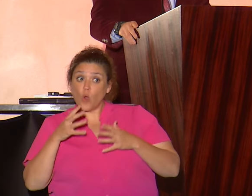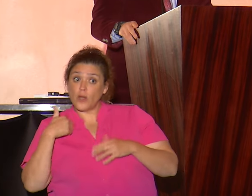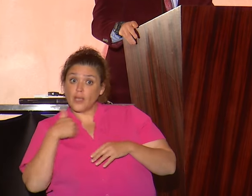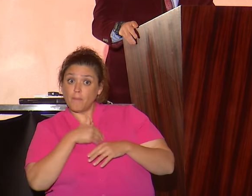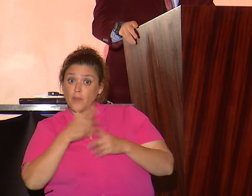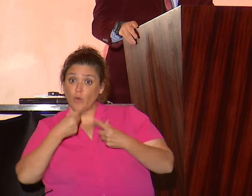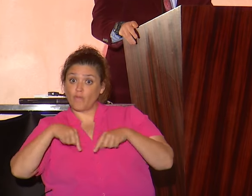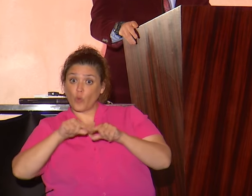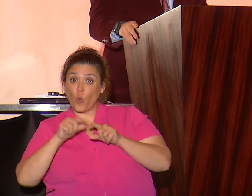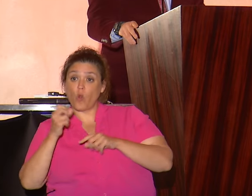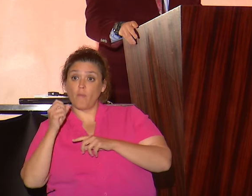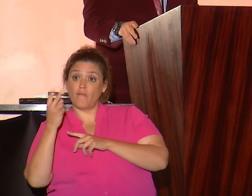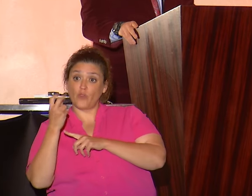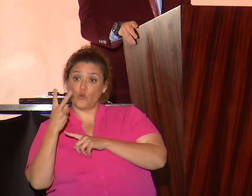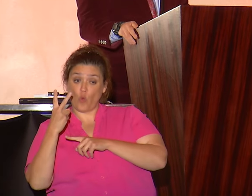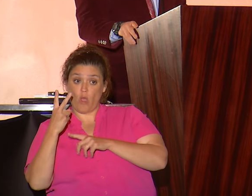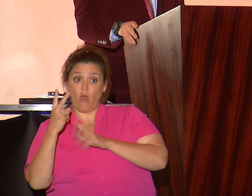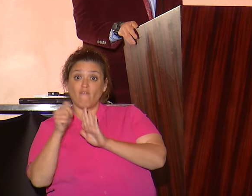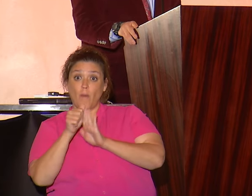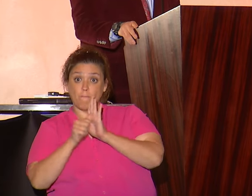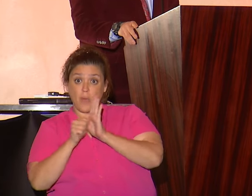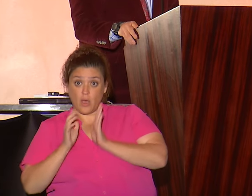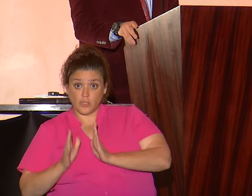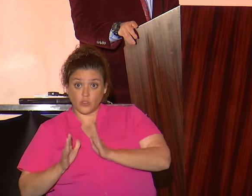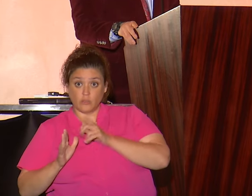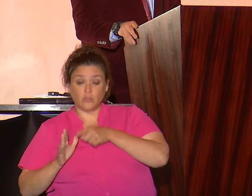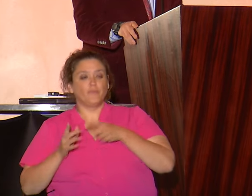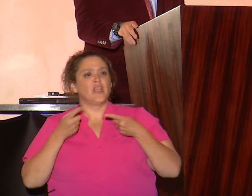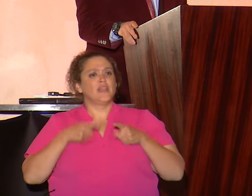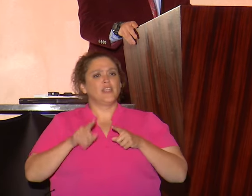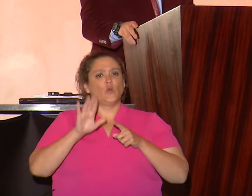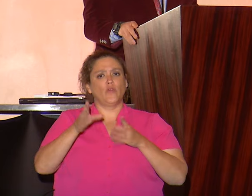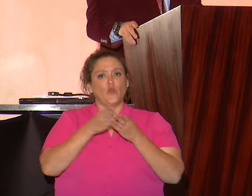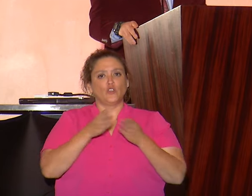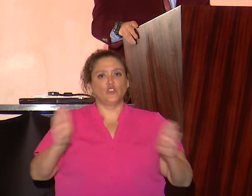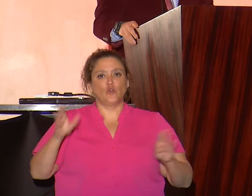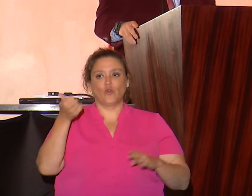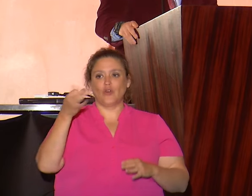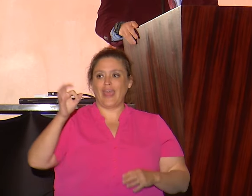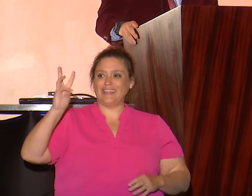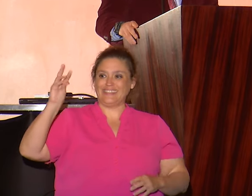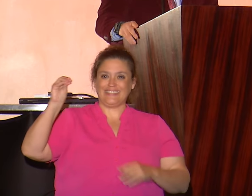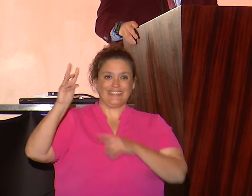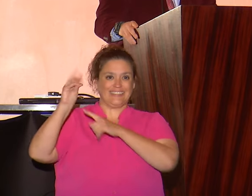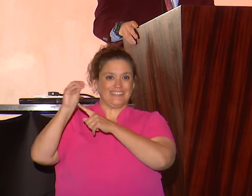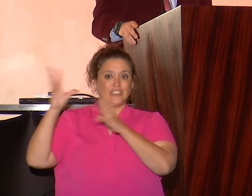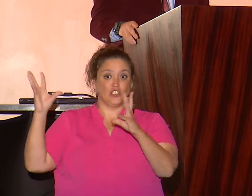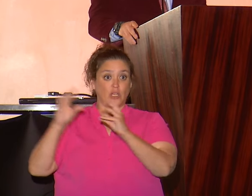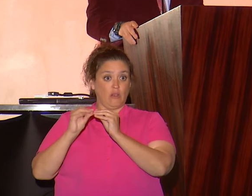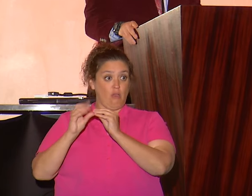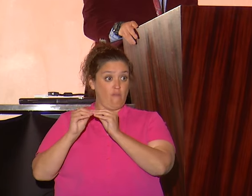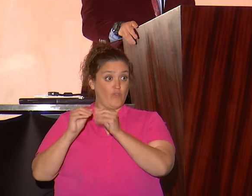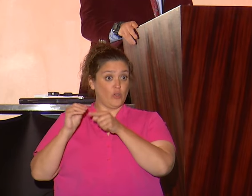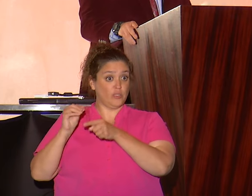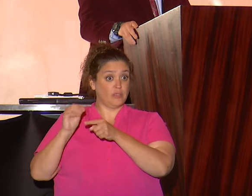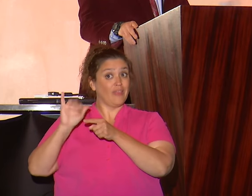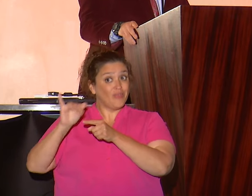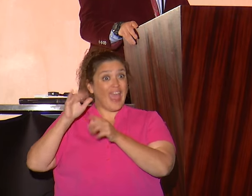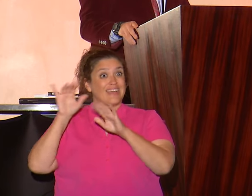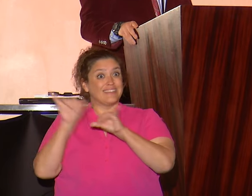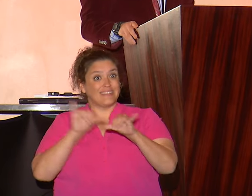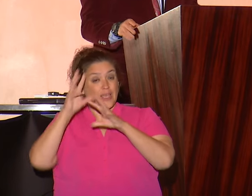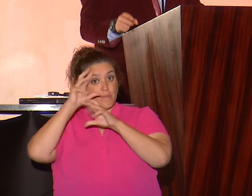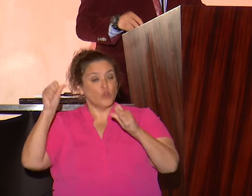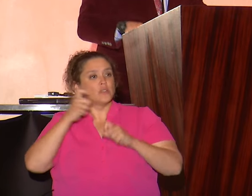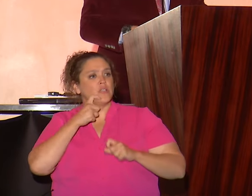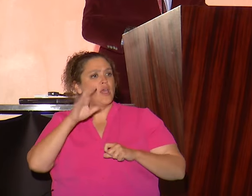12 Apostles, at the church's general 1960 conference, Kimball said Native